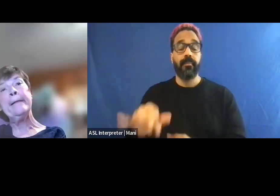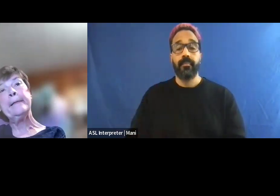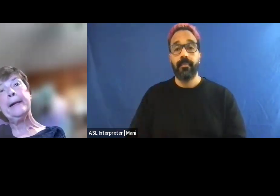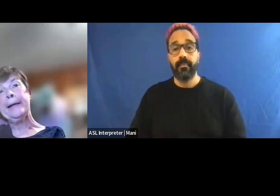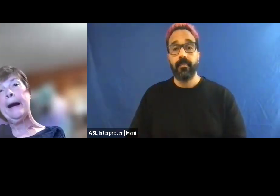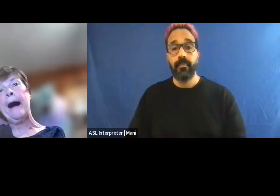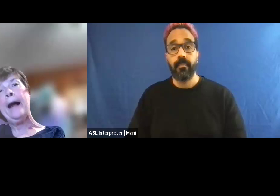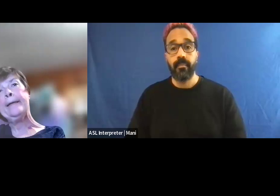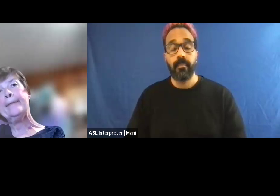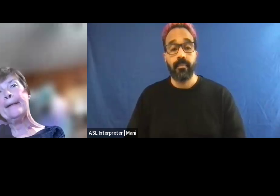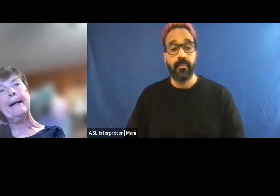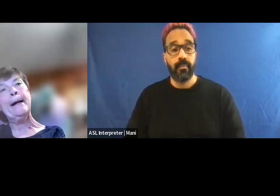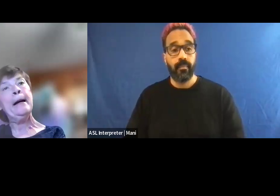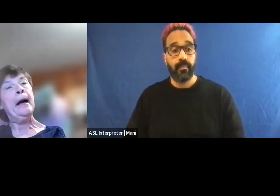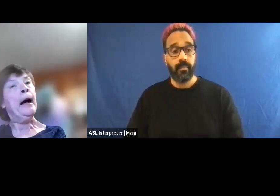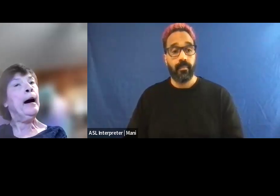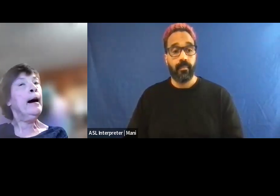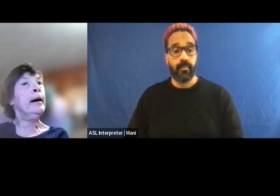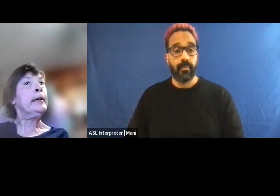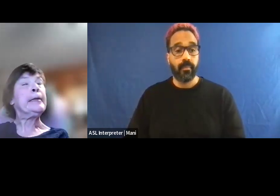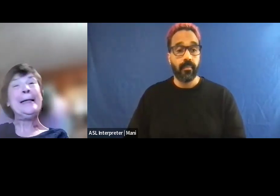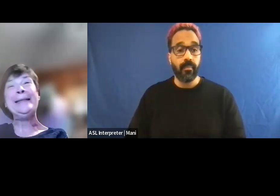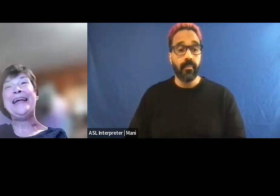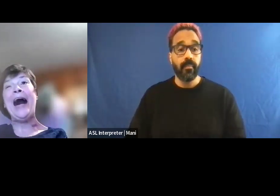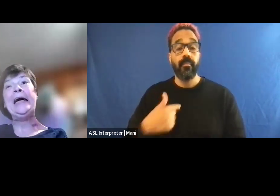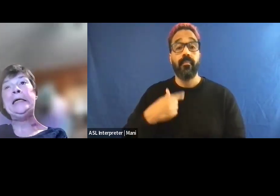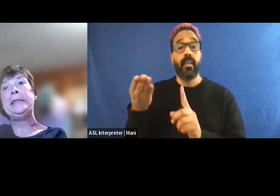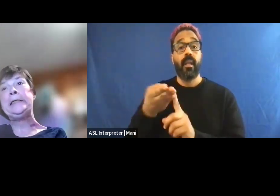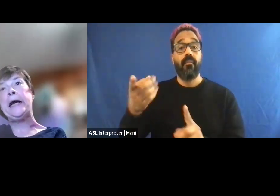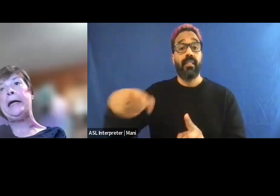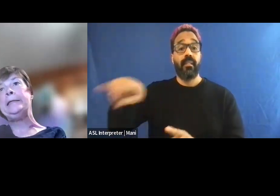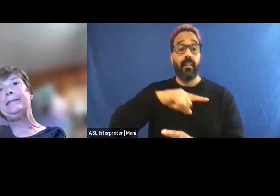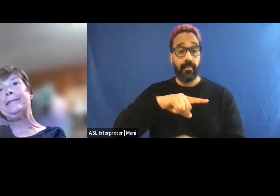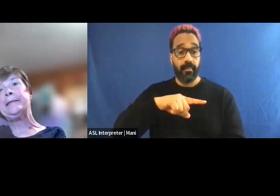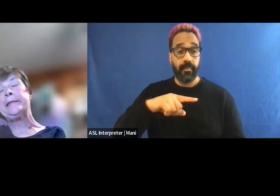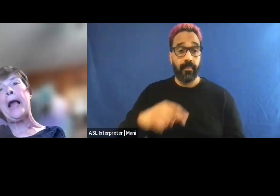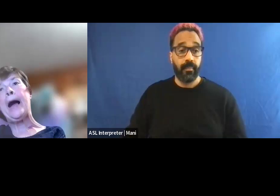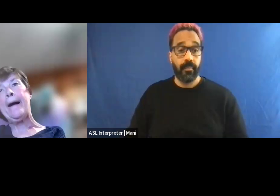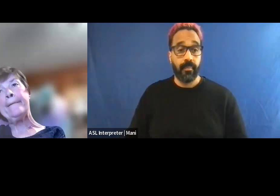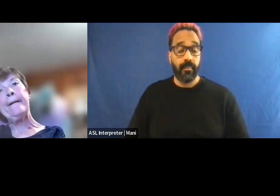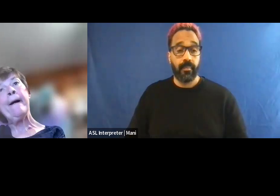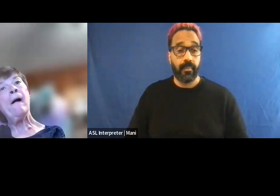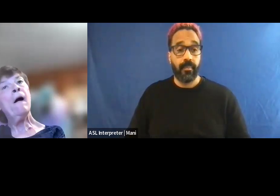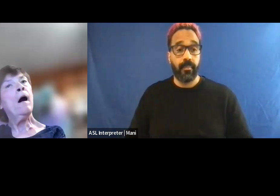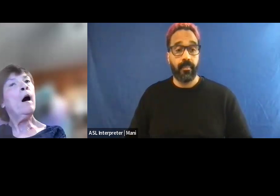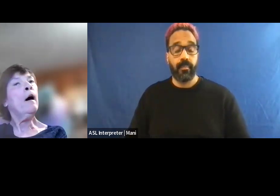Remember, when you're on the board, you're not in charge of